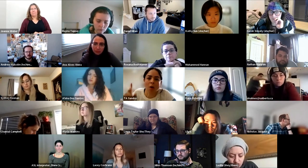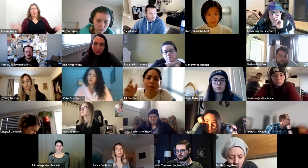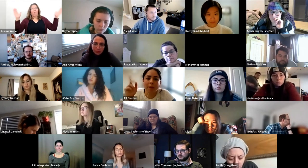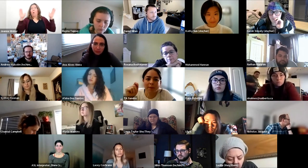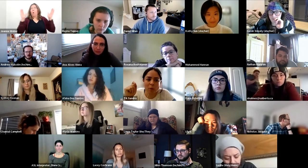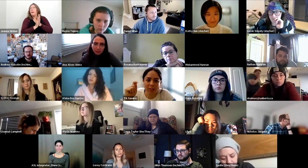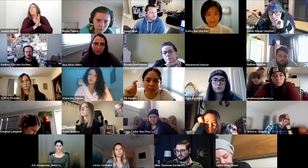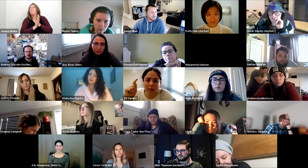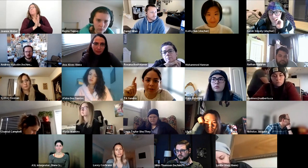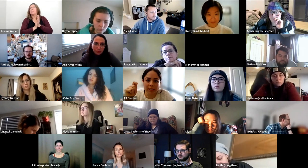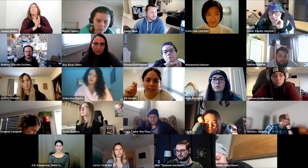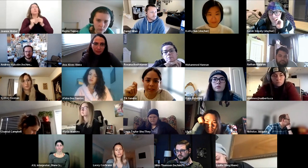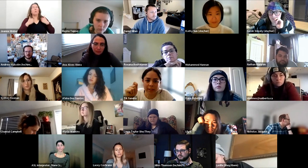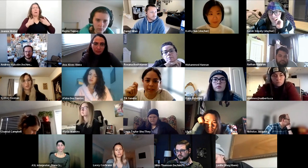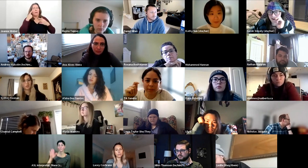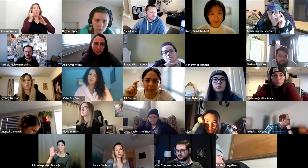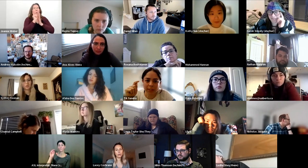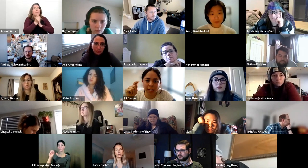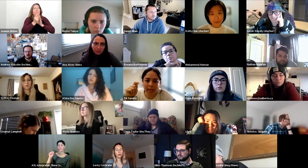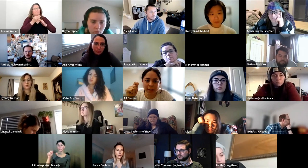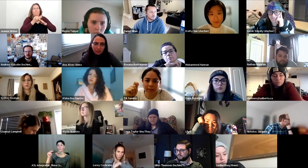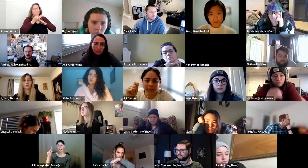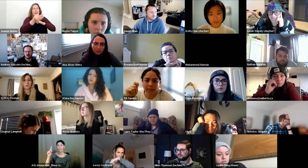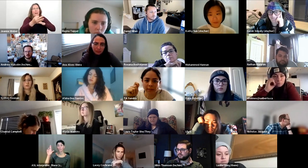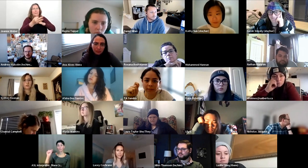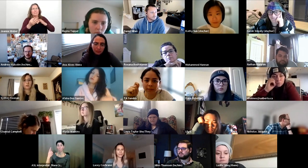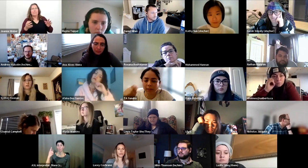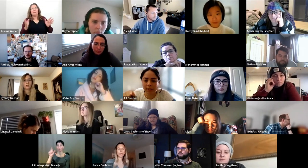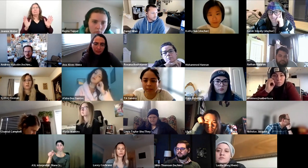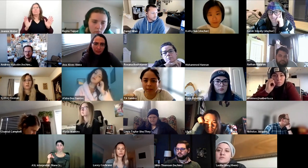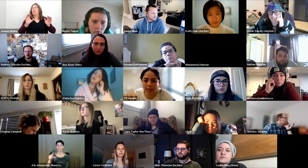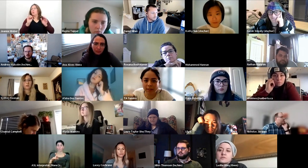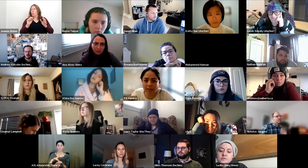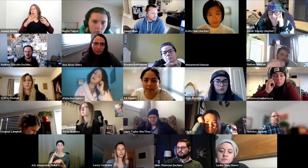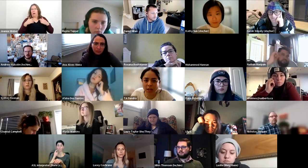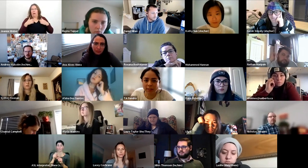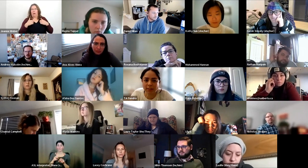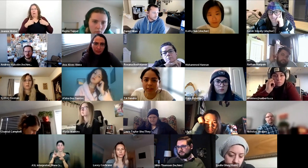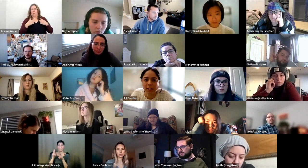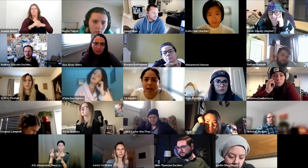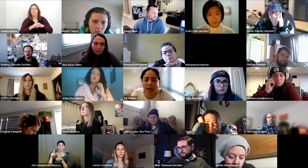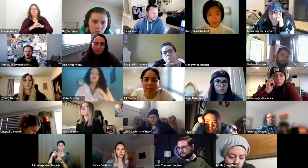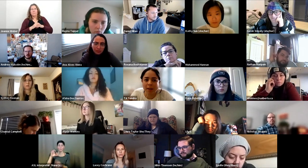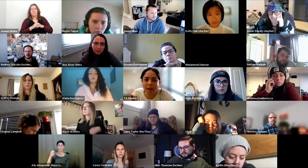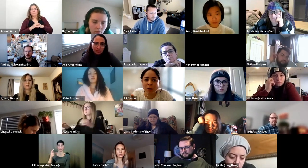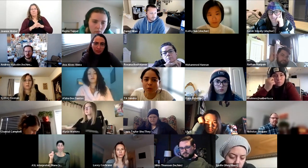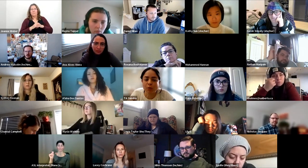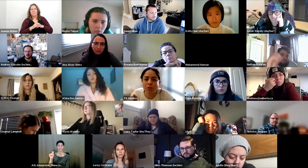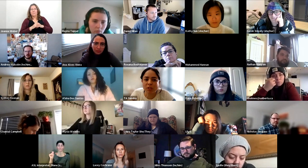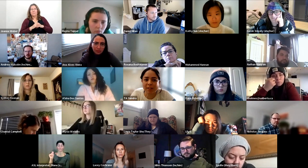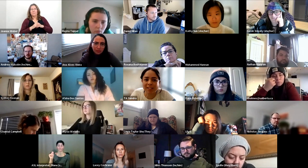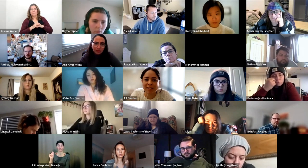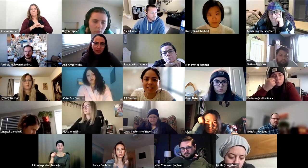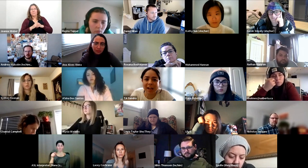Okay. There was a question early today, early in the chat. Are